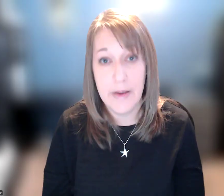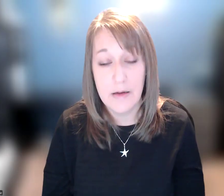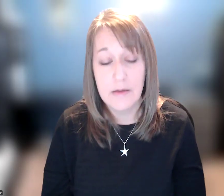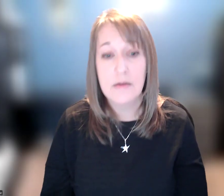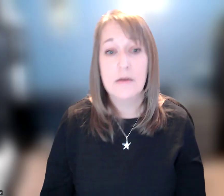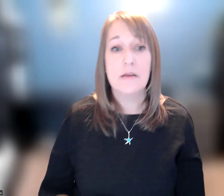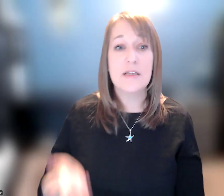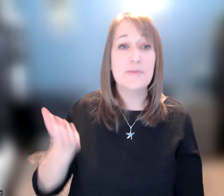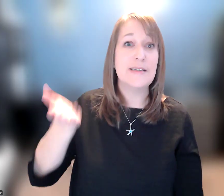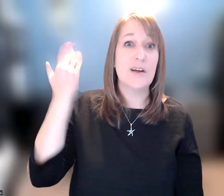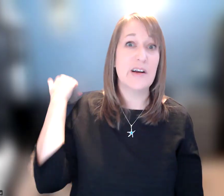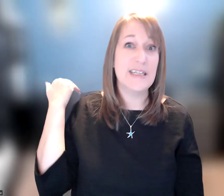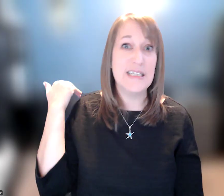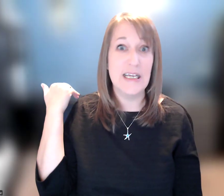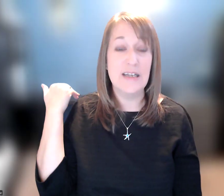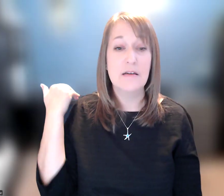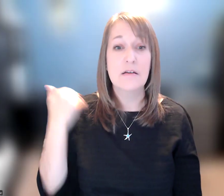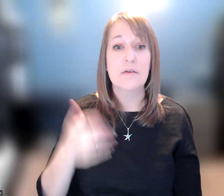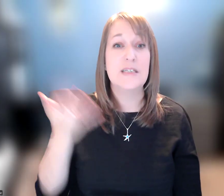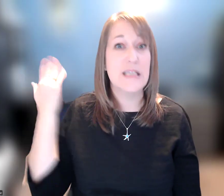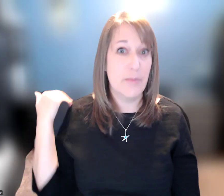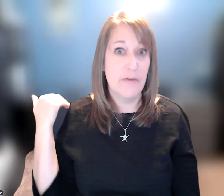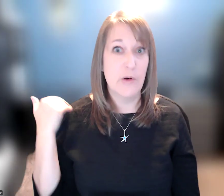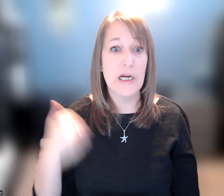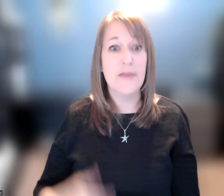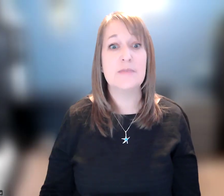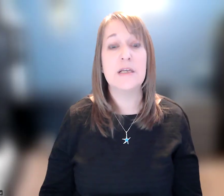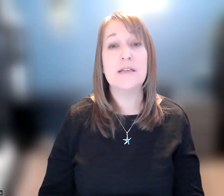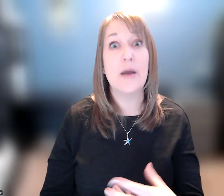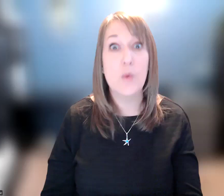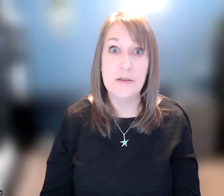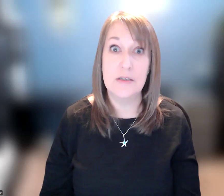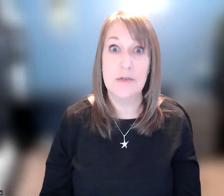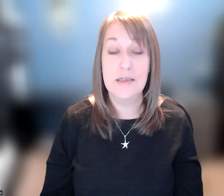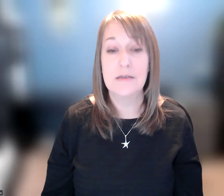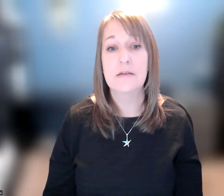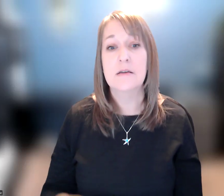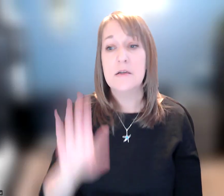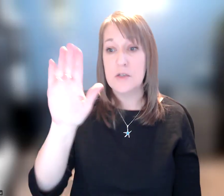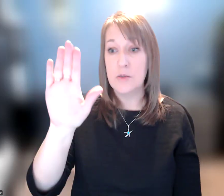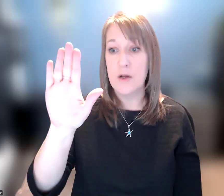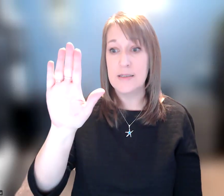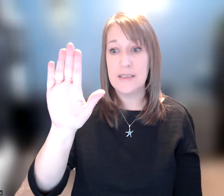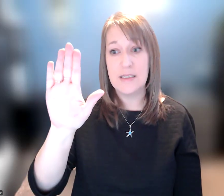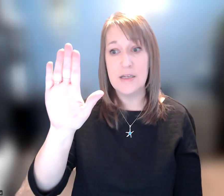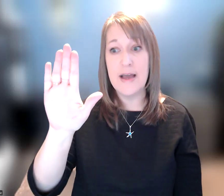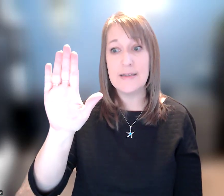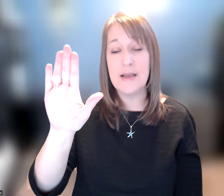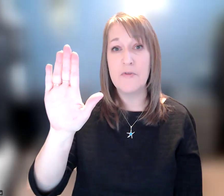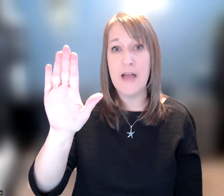happen. This means I already did. We did that before. And this means I will do it. So you want still that same flat